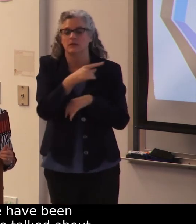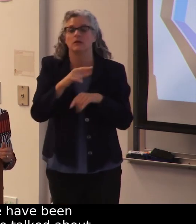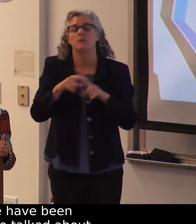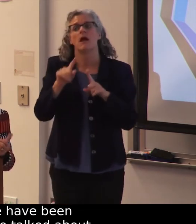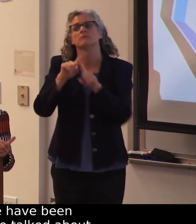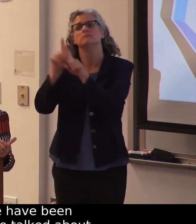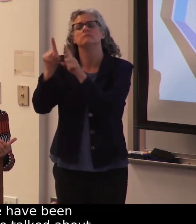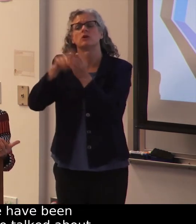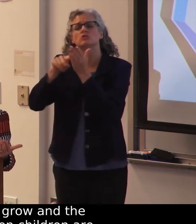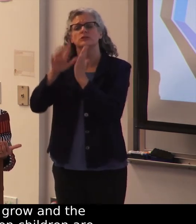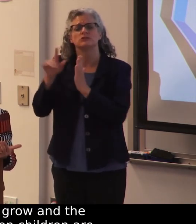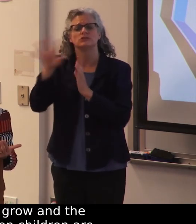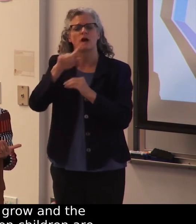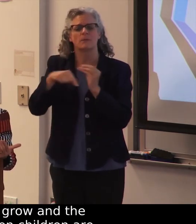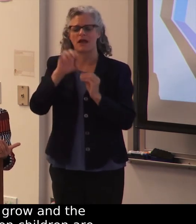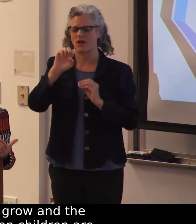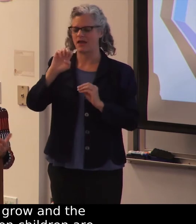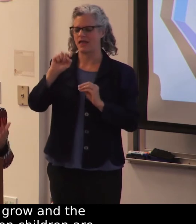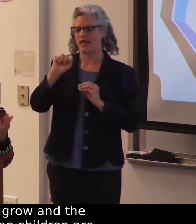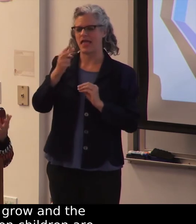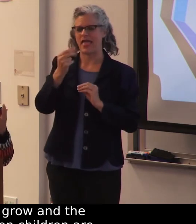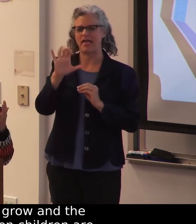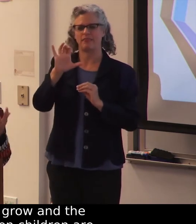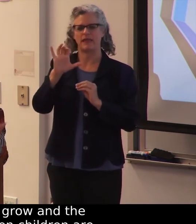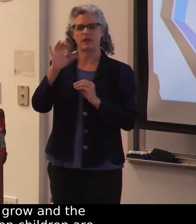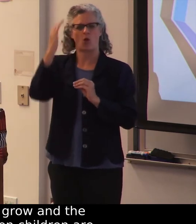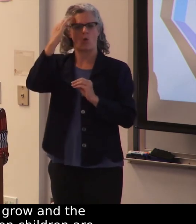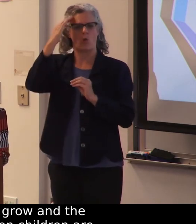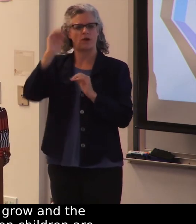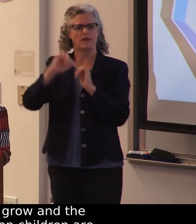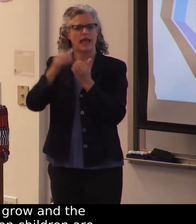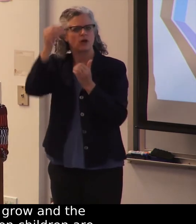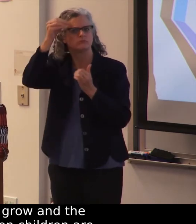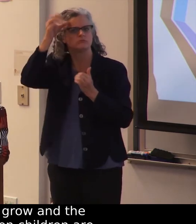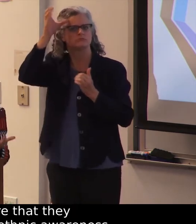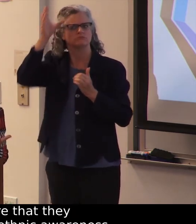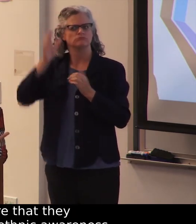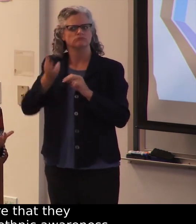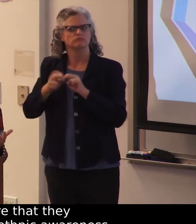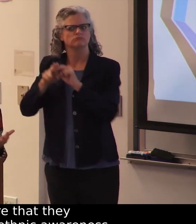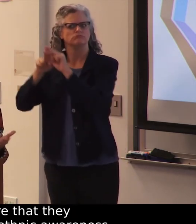have talked about how does ethnic awareness grow, and the fact that when children are very little, they're